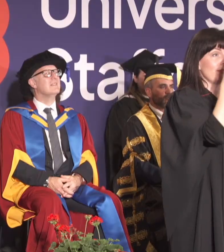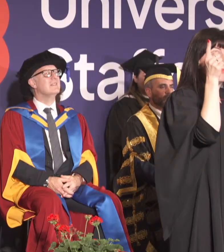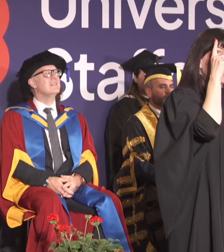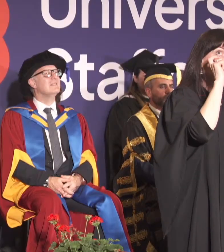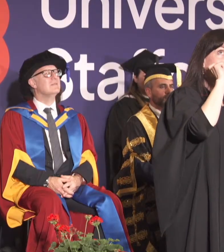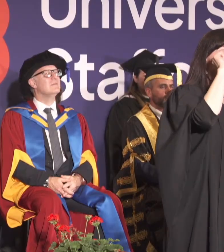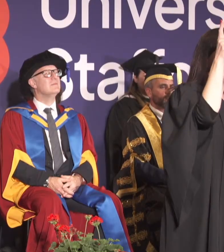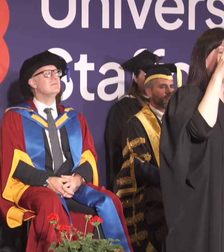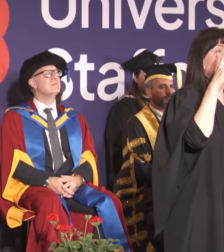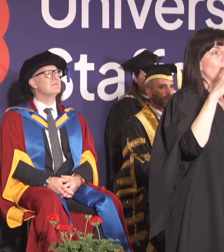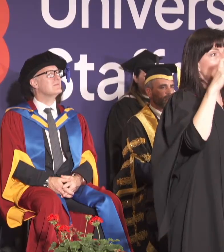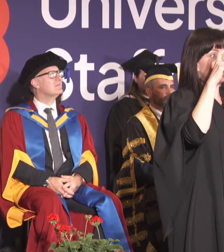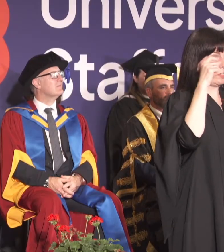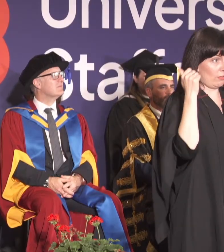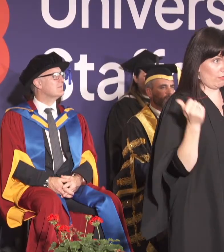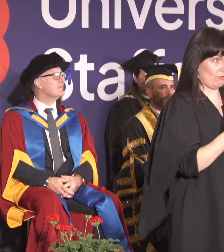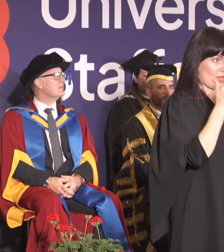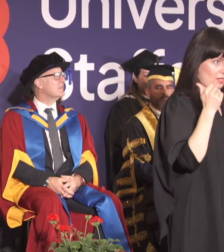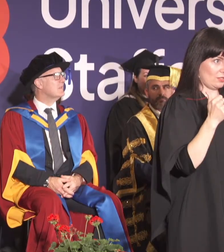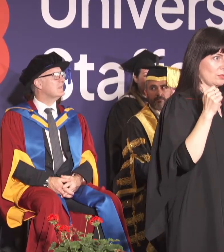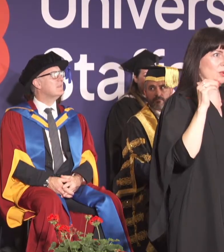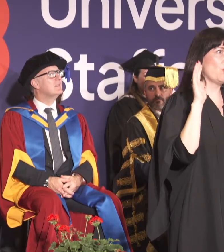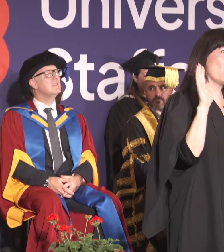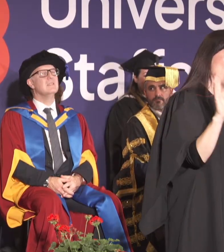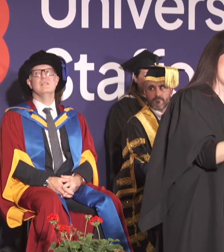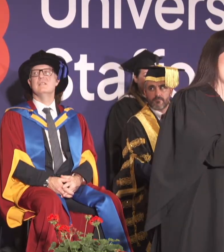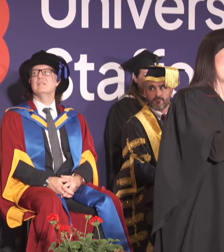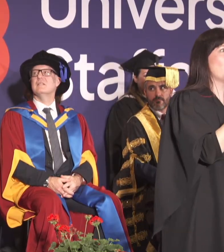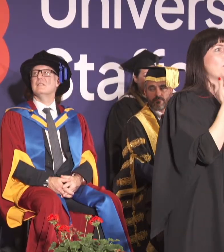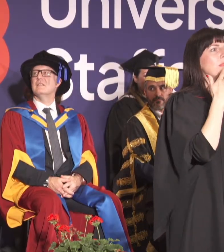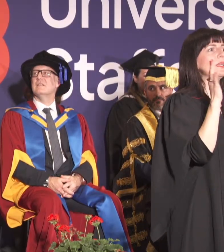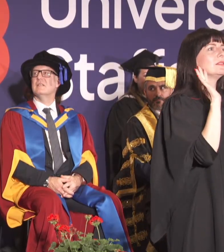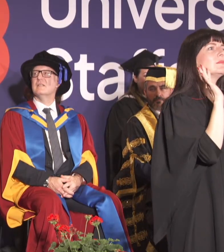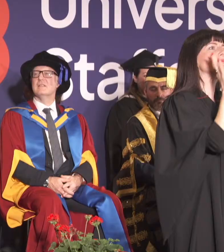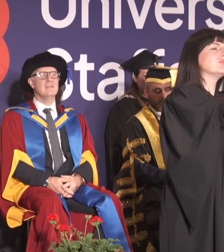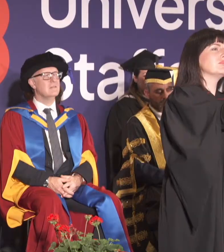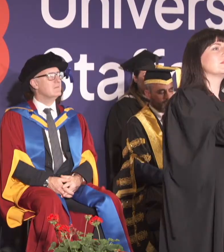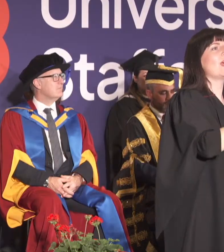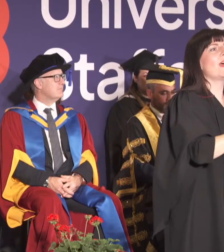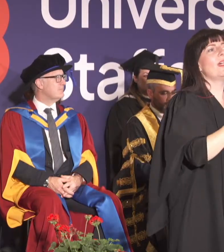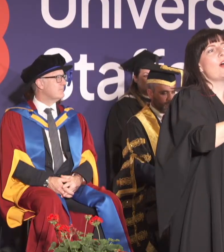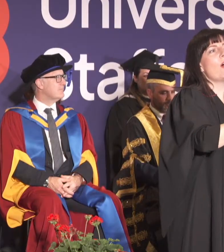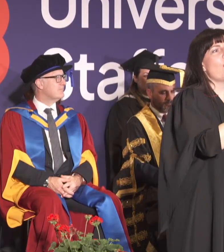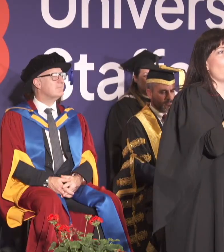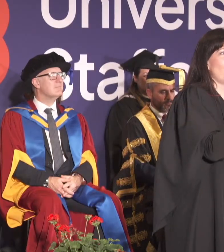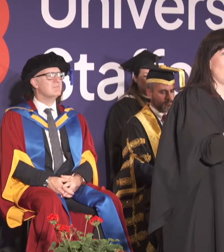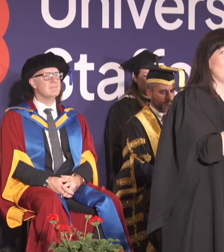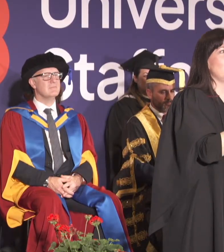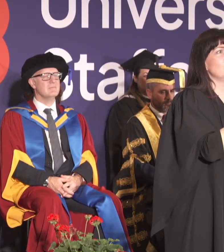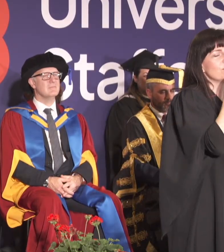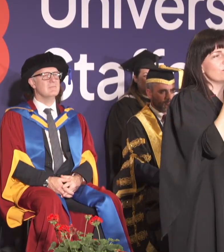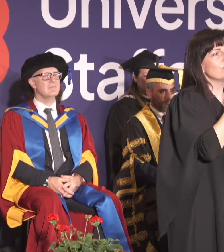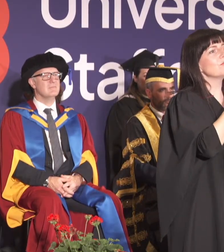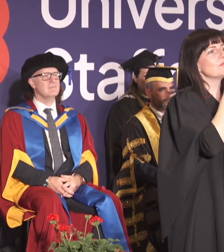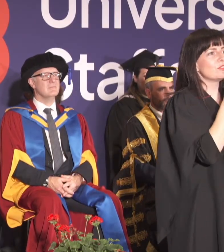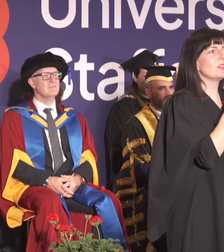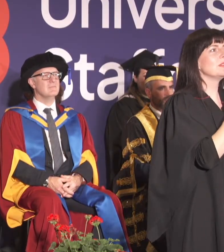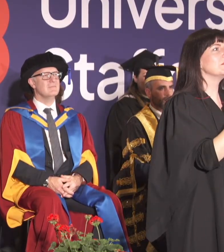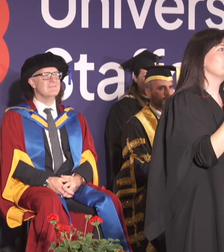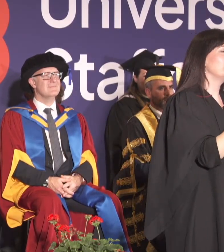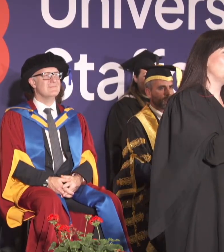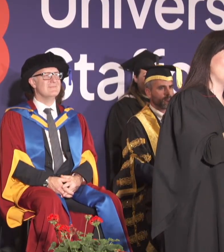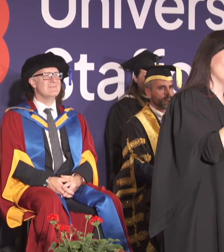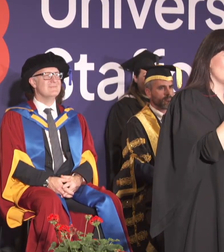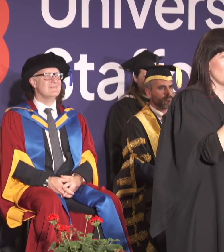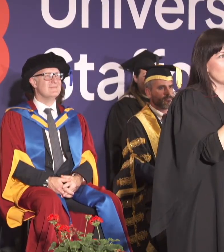has been taken, please can all graduates and guests make their way to the LRV, where refreshments will be served, music will be playing,